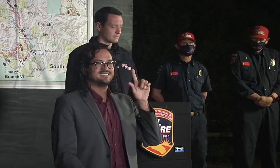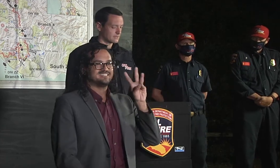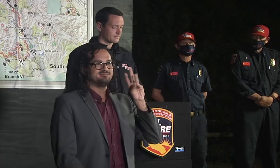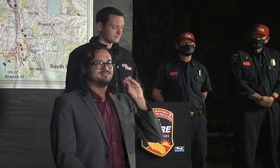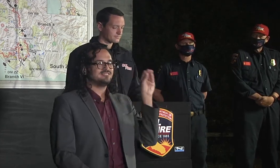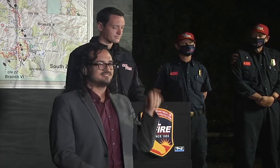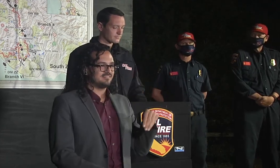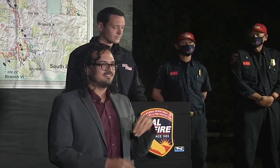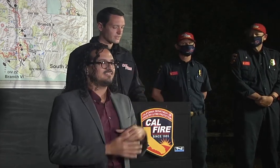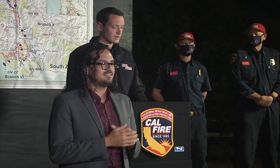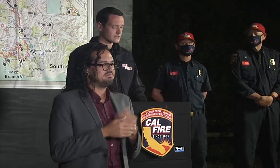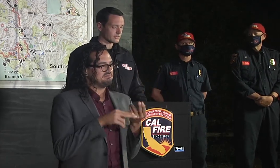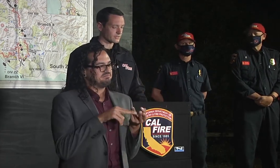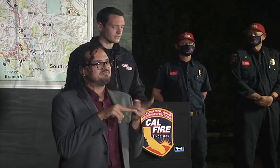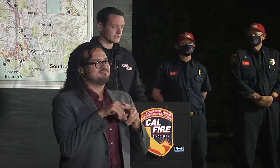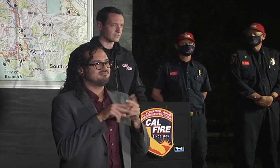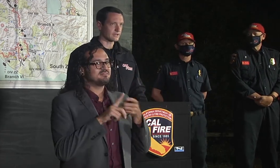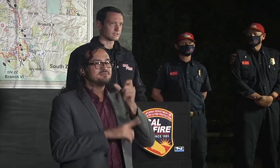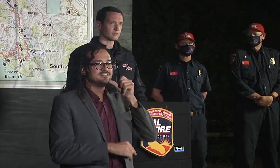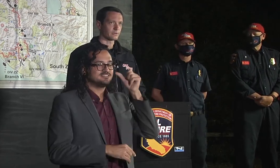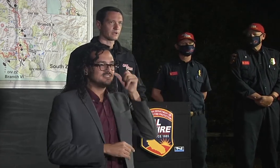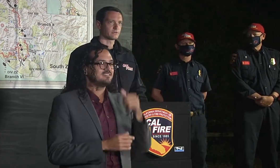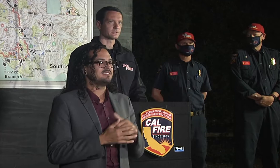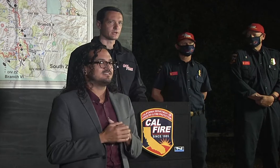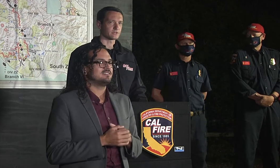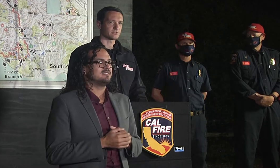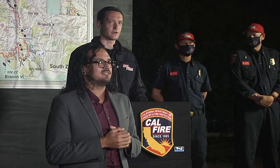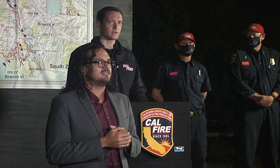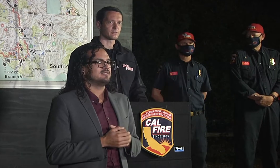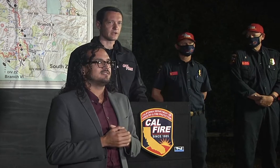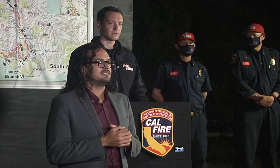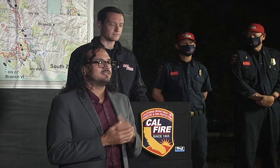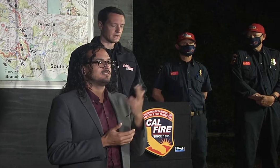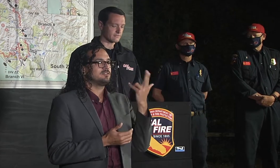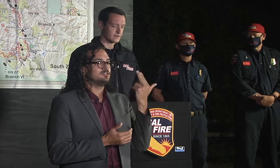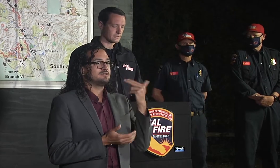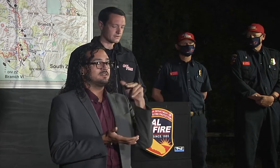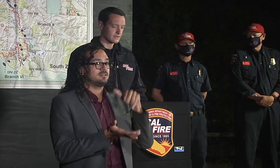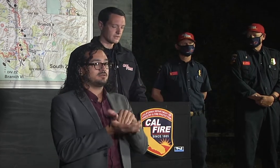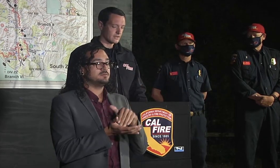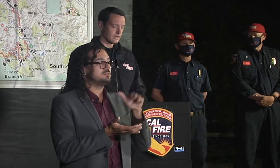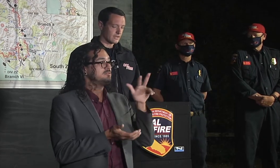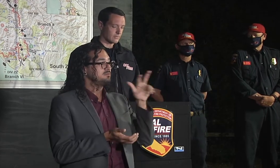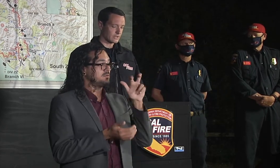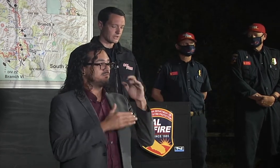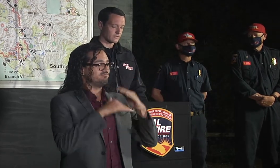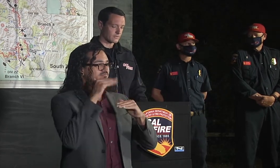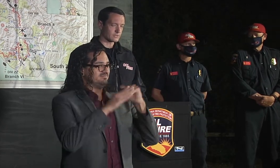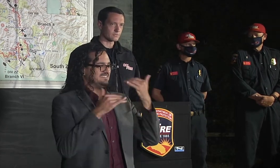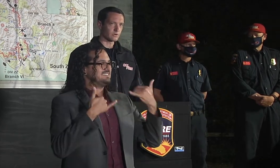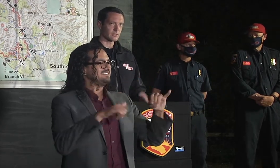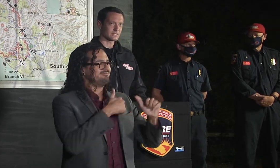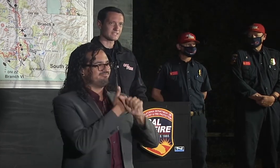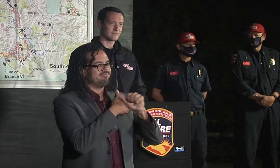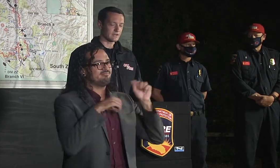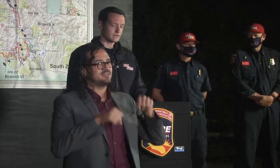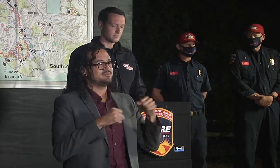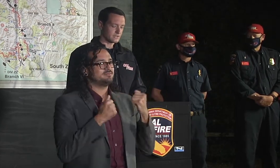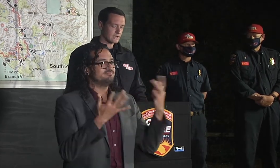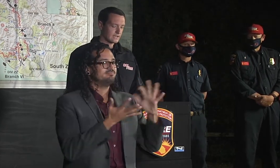26% containment. There are still 13,300 structures that are threatened by the fire. And we can confirm this morning